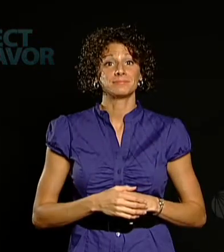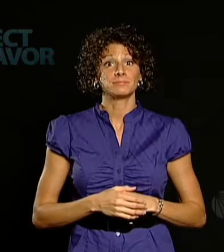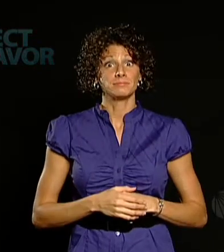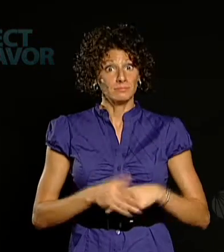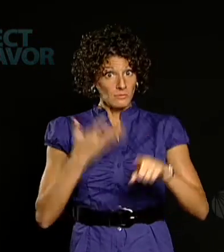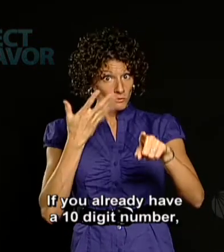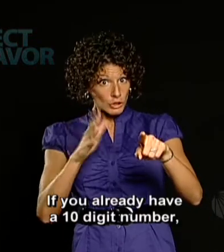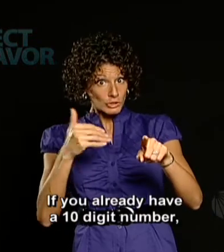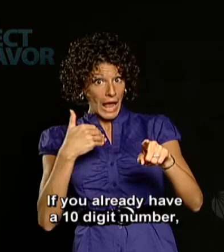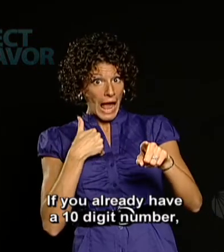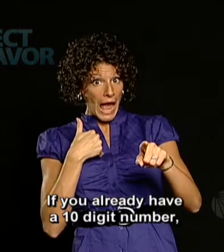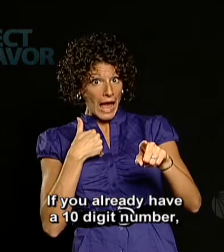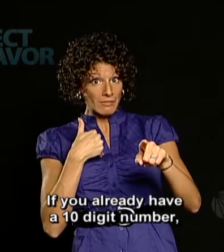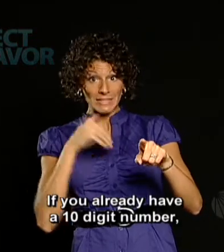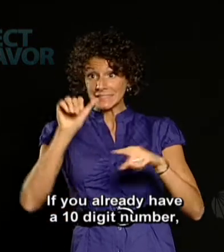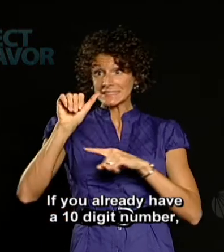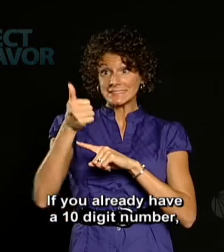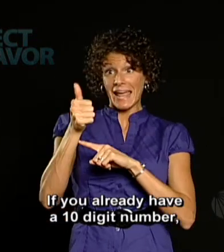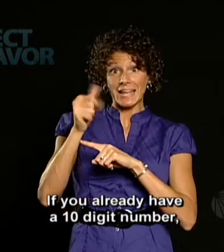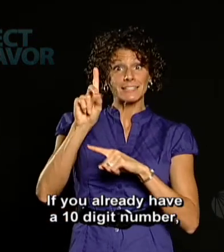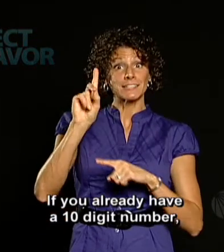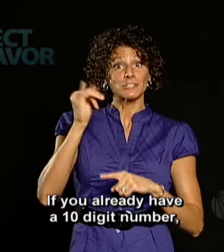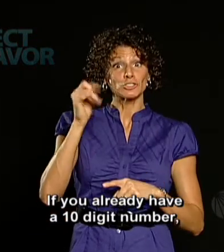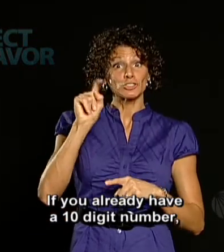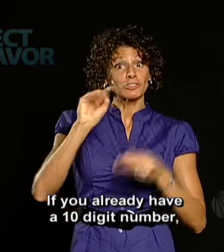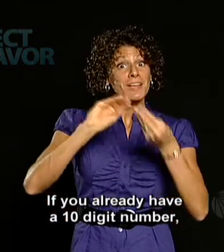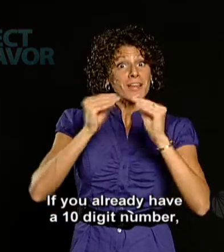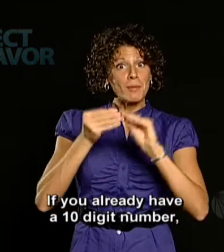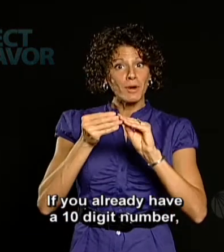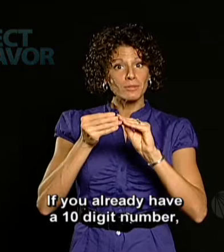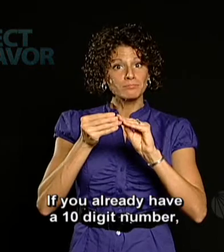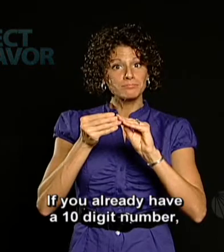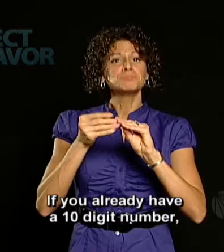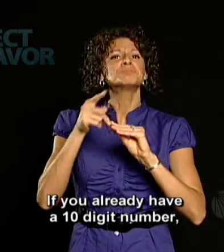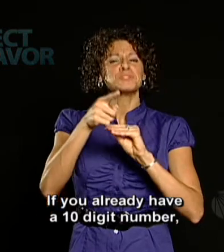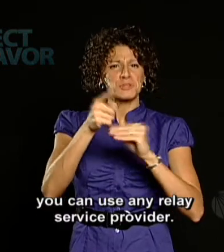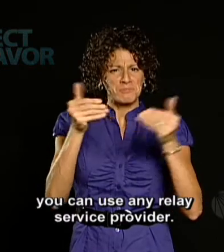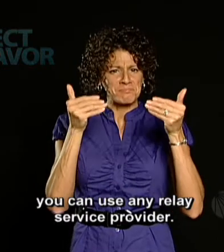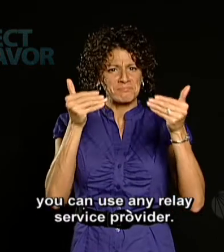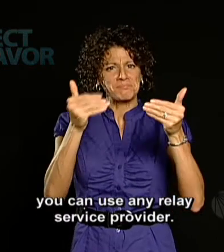If you already have a 10-digit number, you can use any relay service provider.